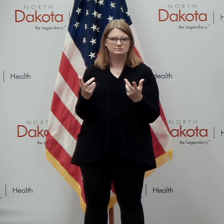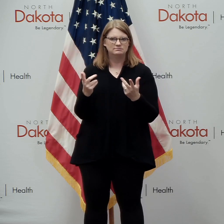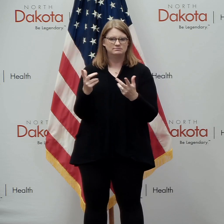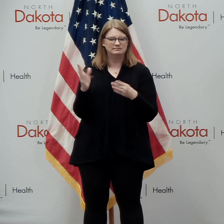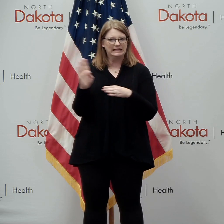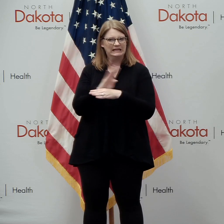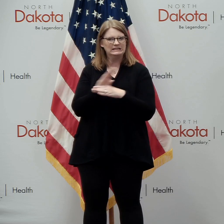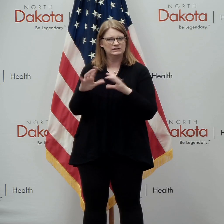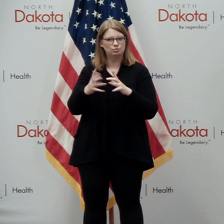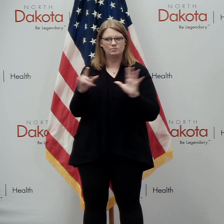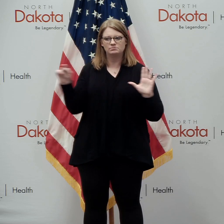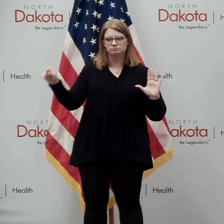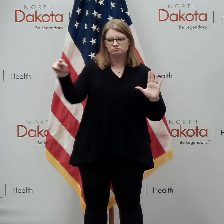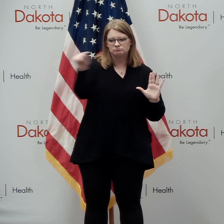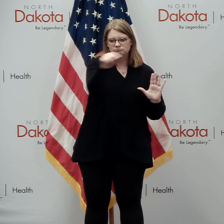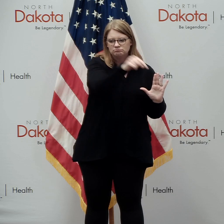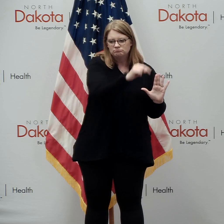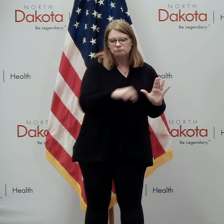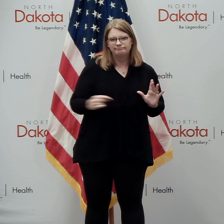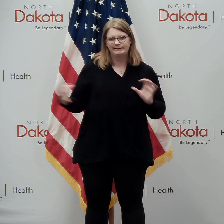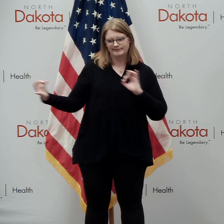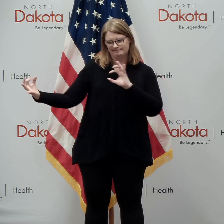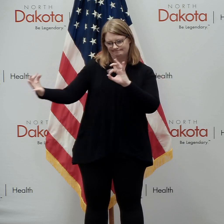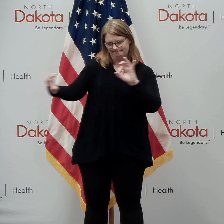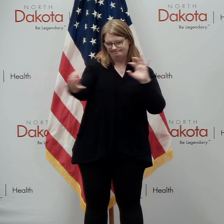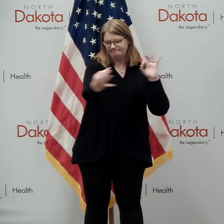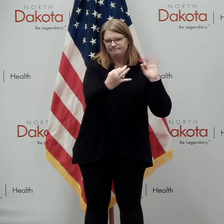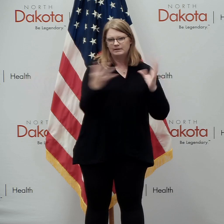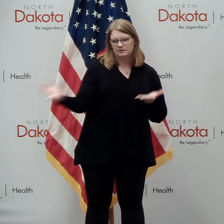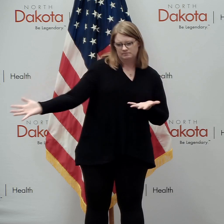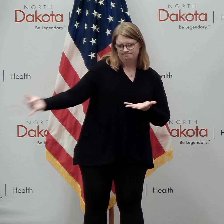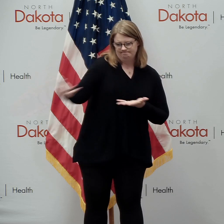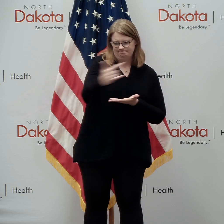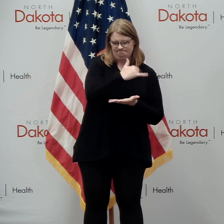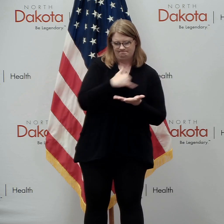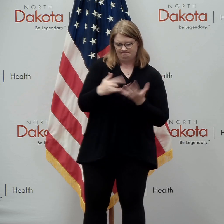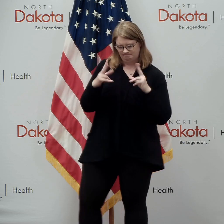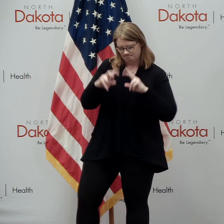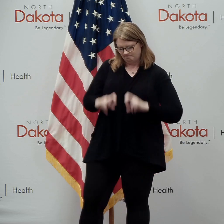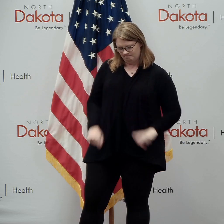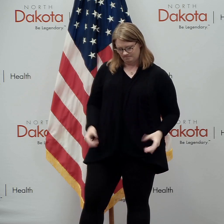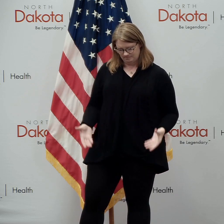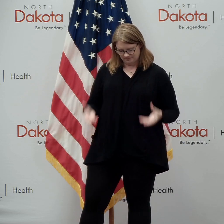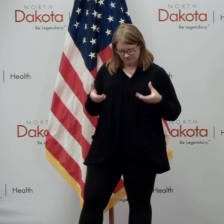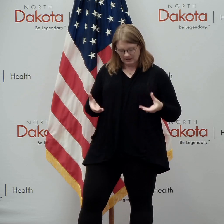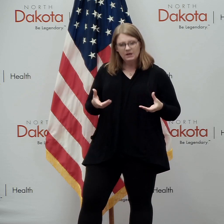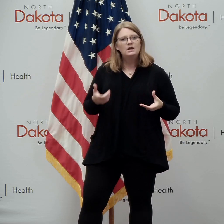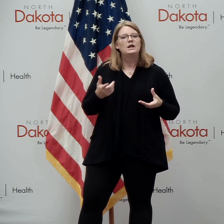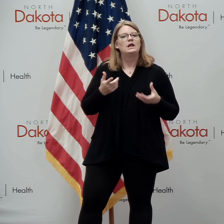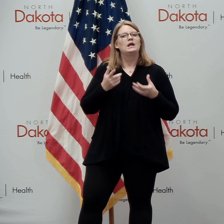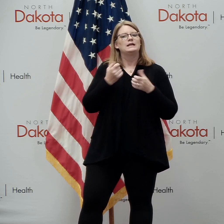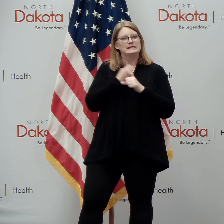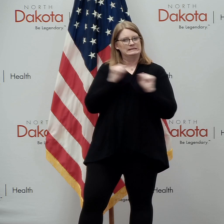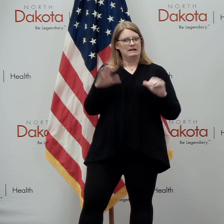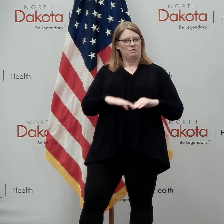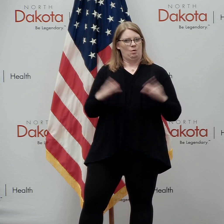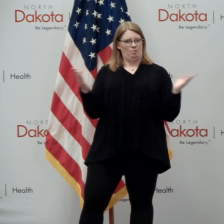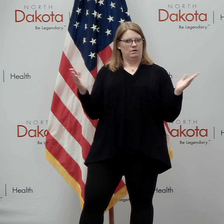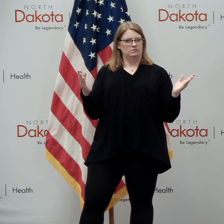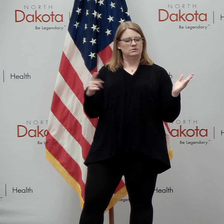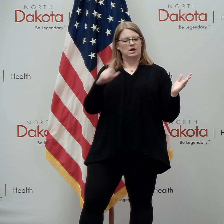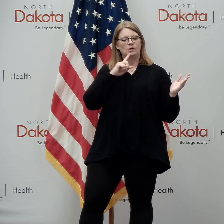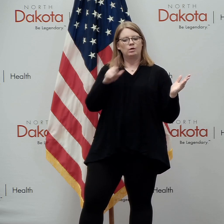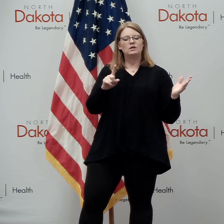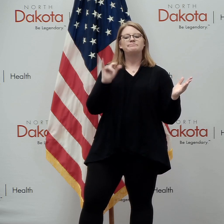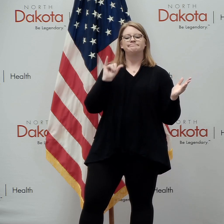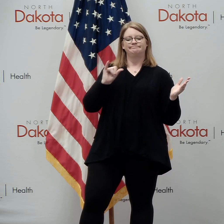worked. Again, we were trying to come up with a plan that would allow us to safely reopen with our, at that time, understanding of what we were dealing